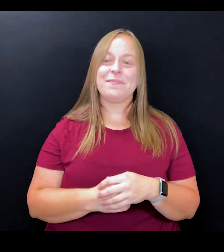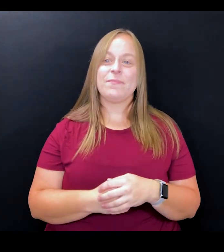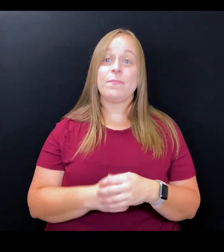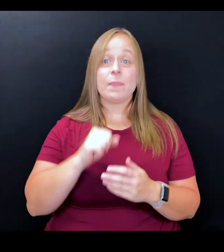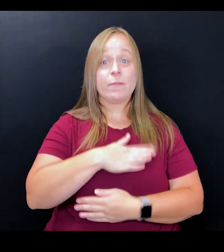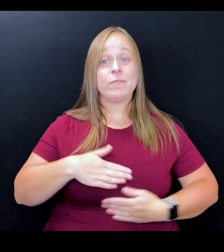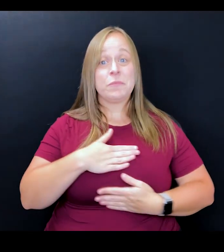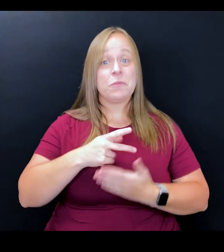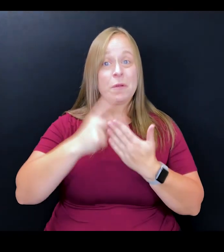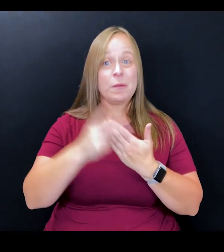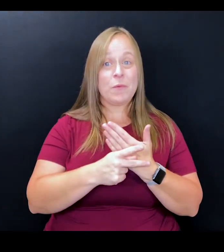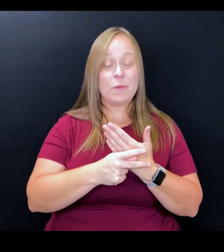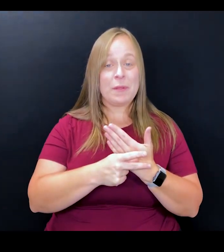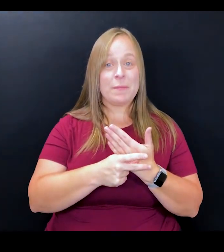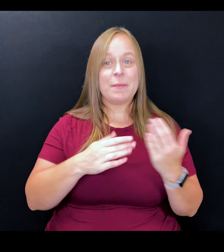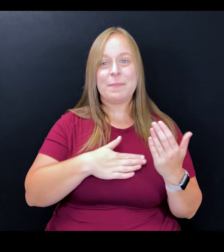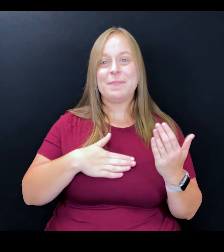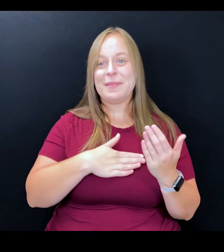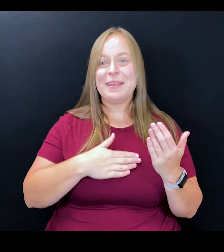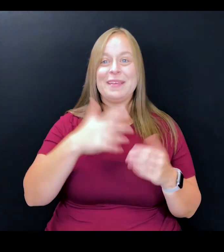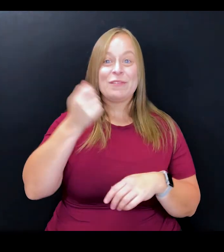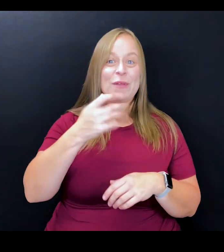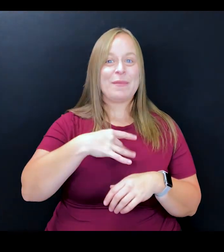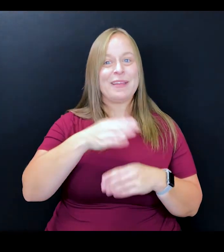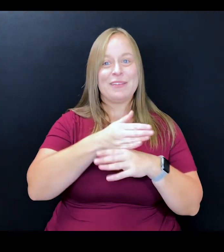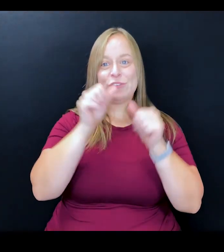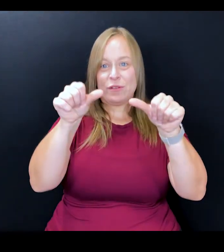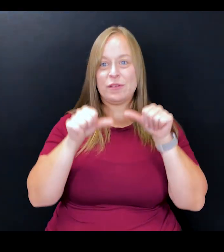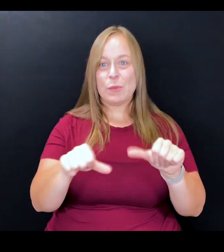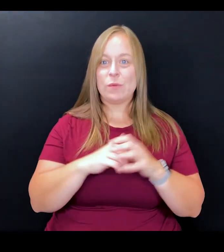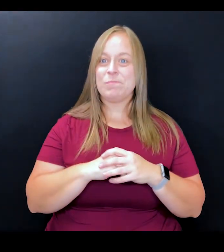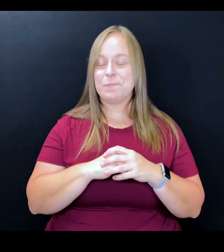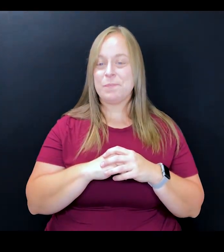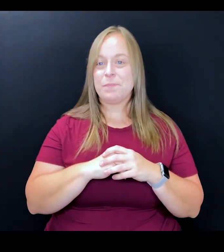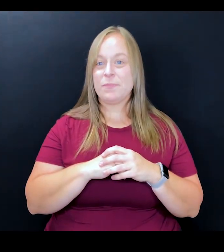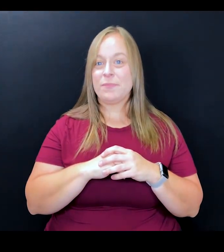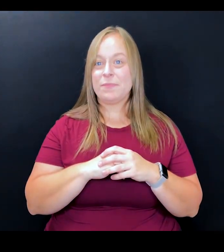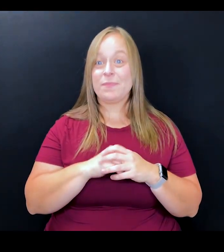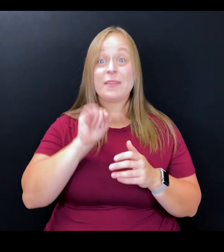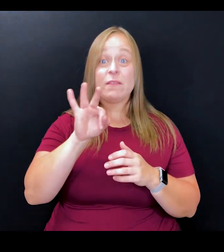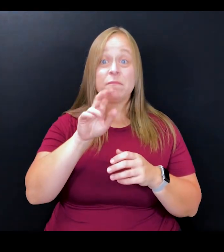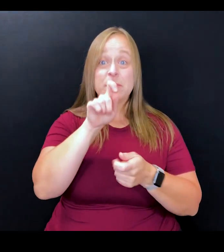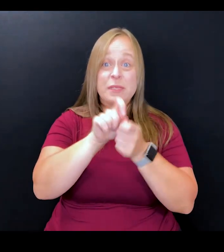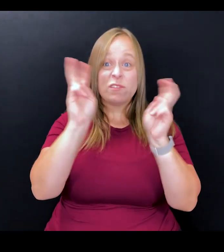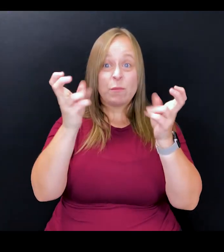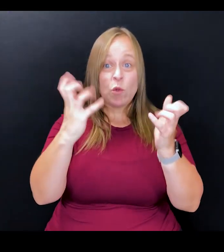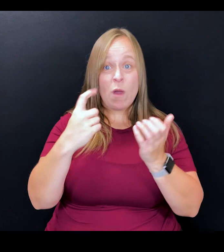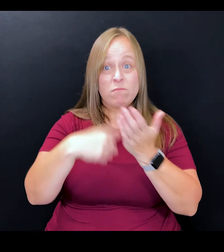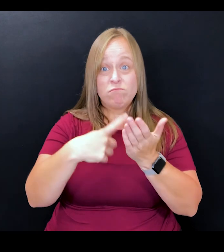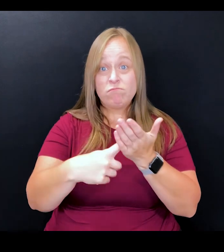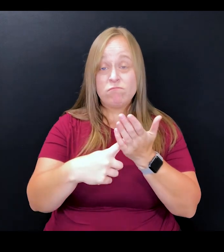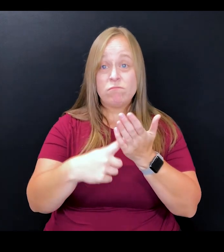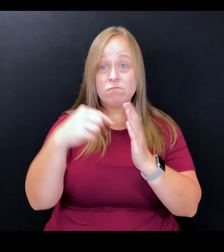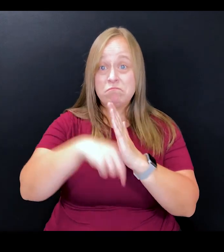advocacy. If you enjoyed our program, make sure to subscribe, like, and share this post. If there is a subject you would like us to